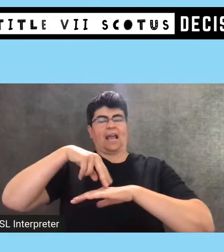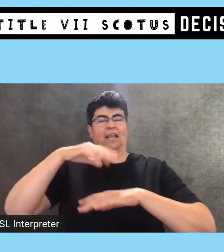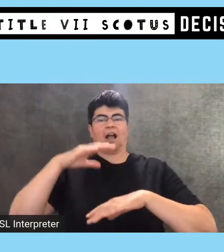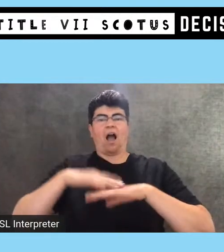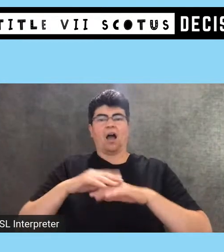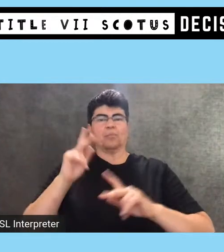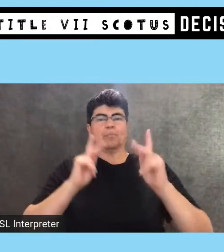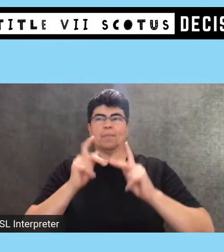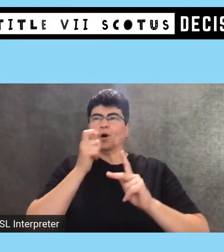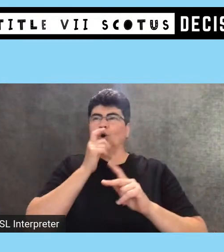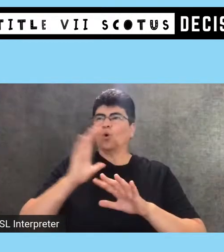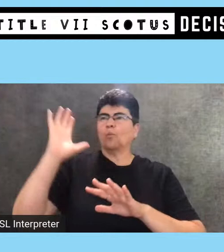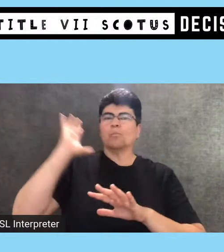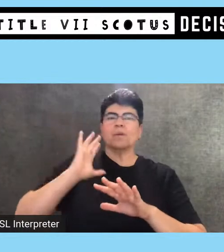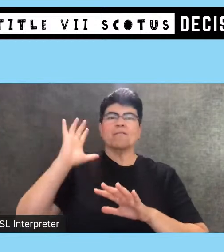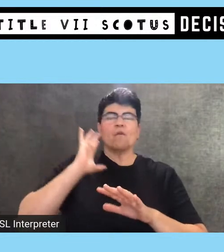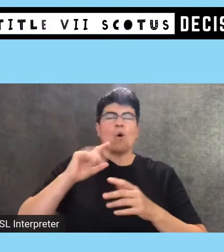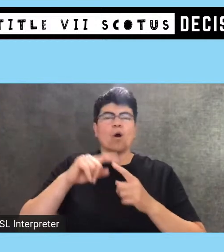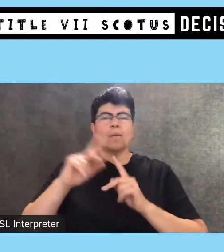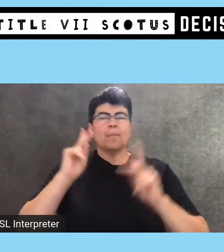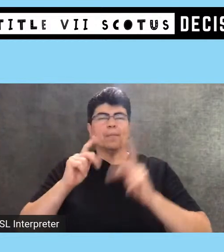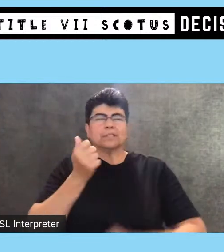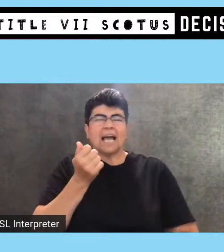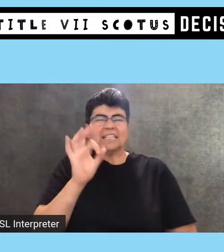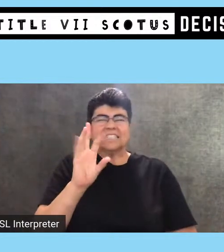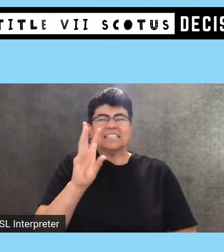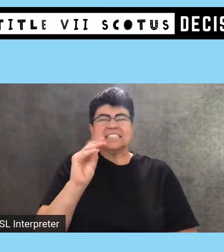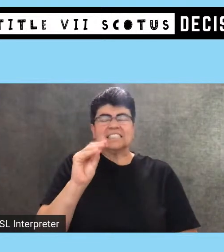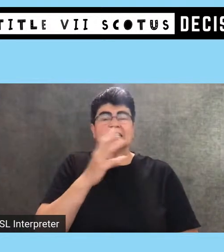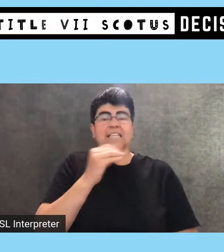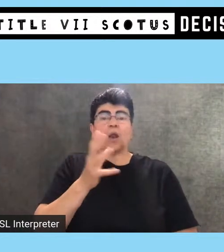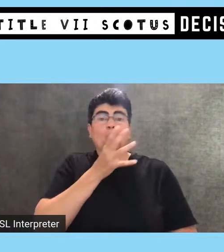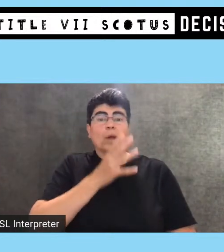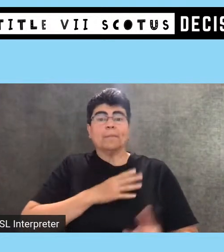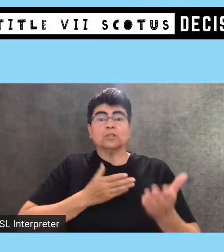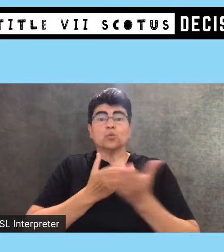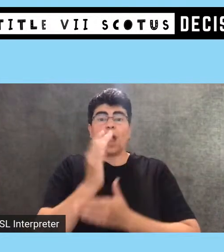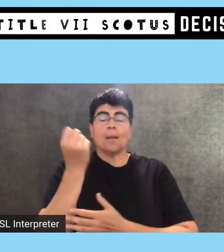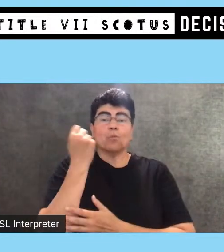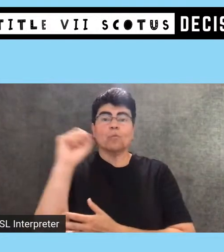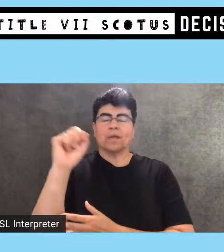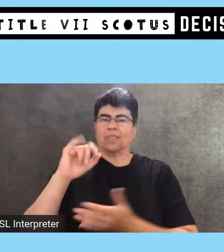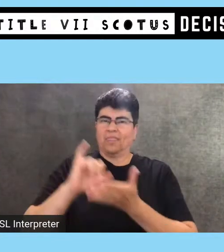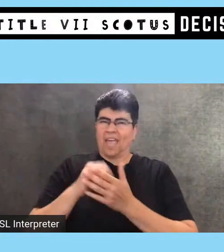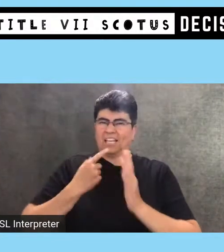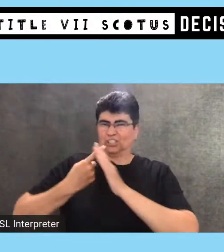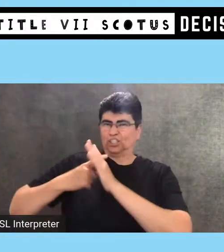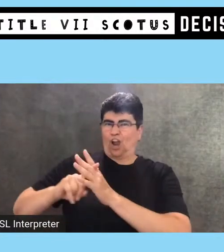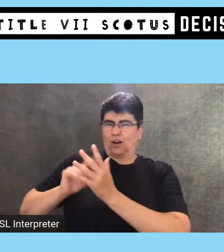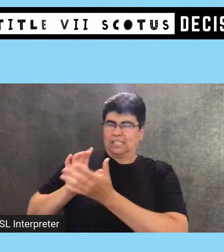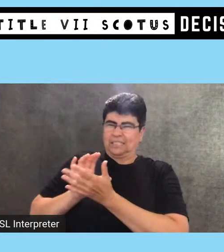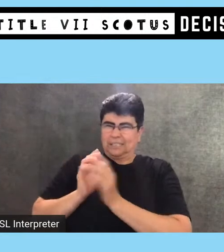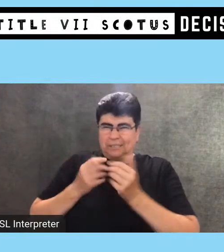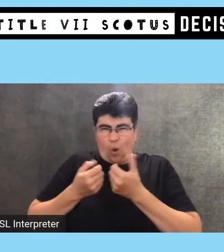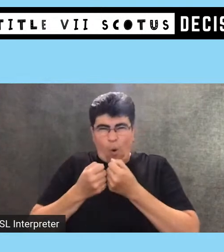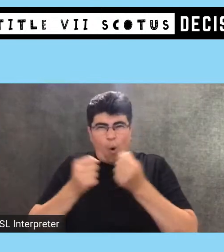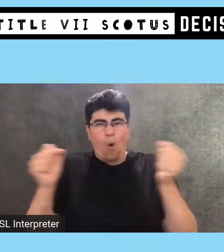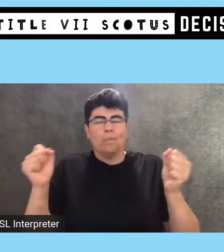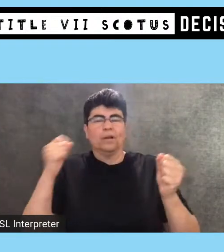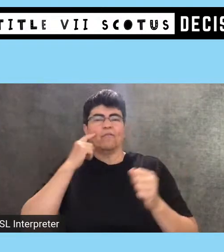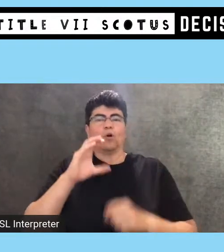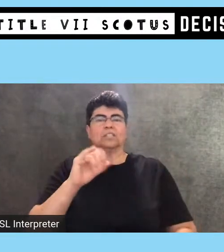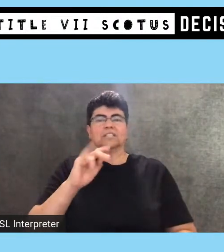civil rights leaders of the 1960s and the women's rights movements who paved the way for the Civil Rights